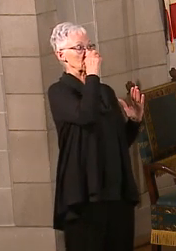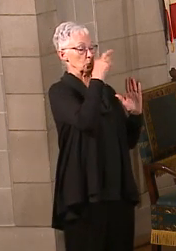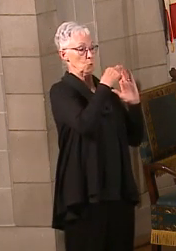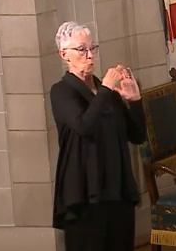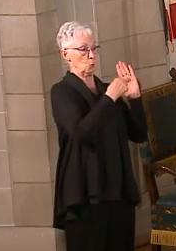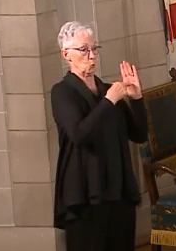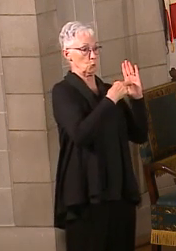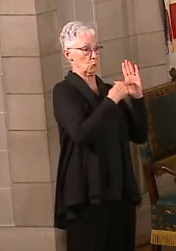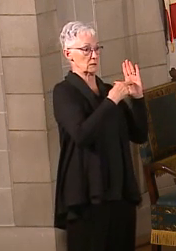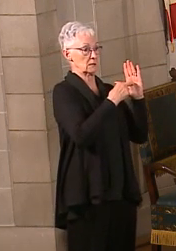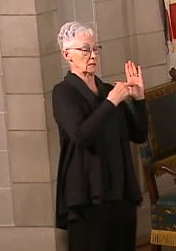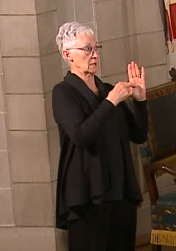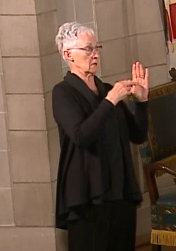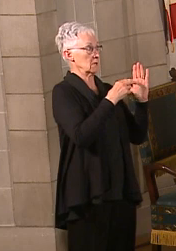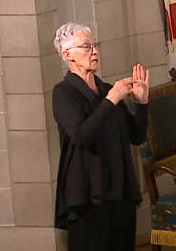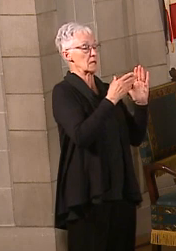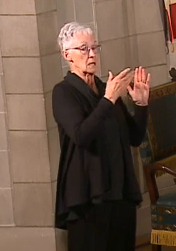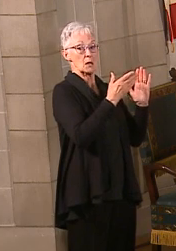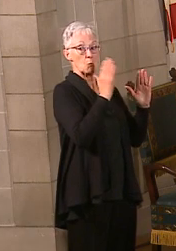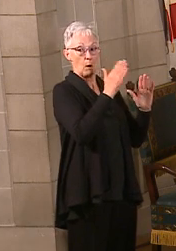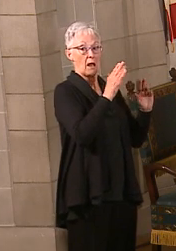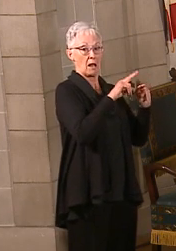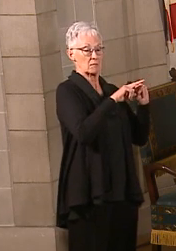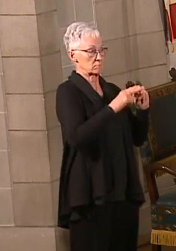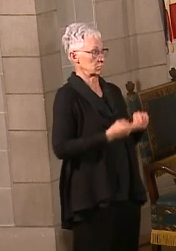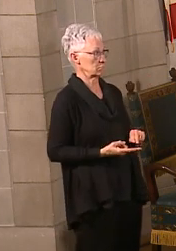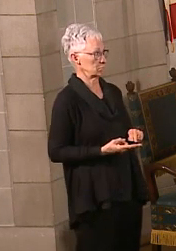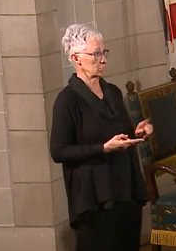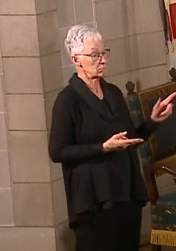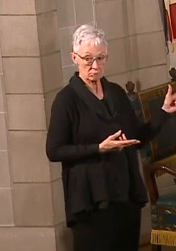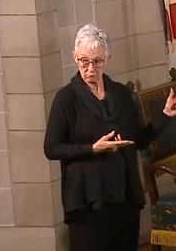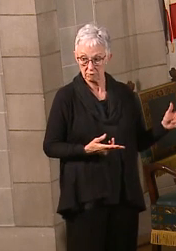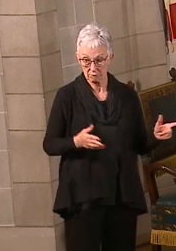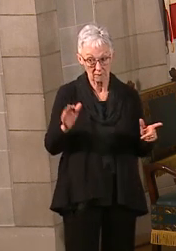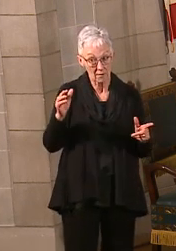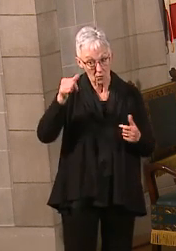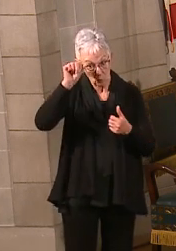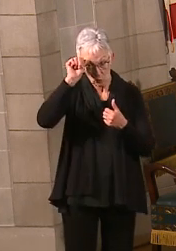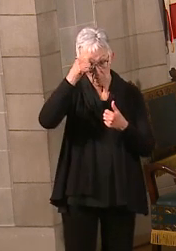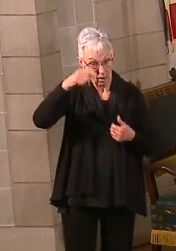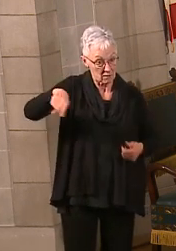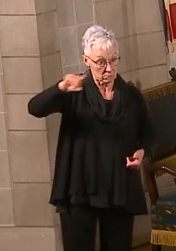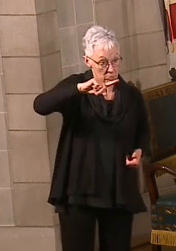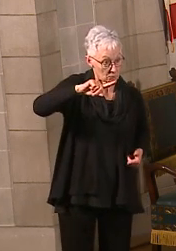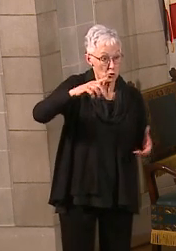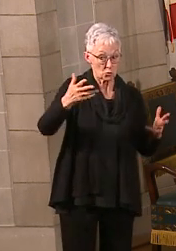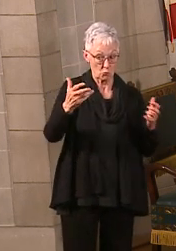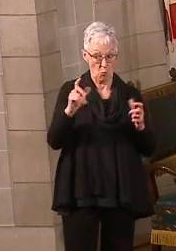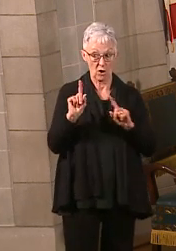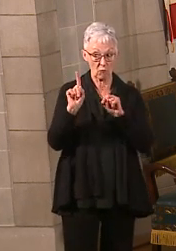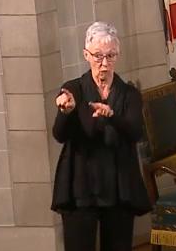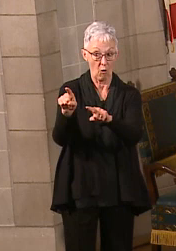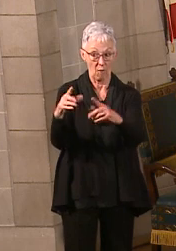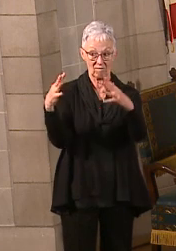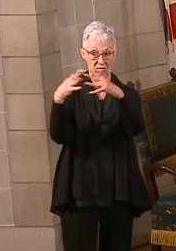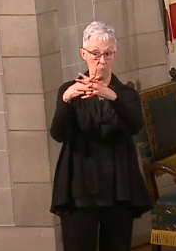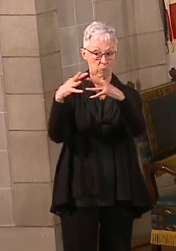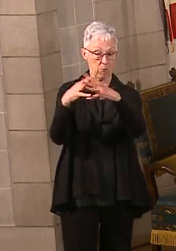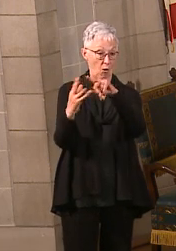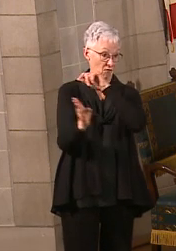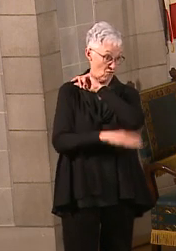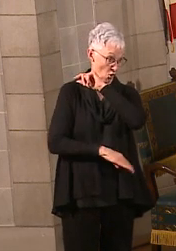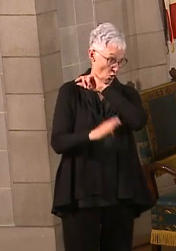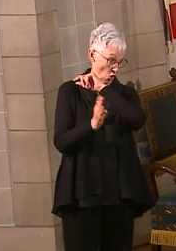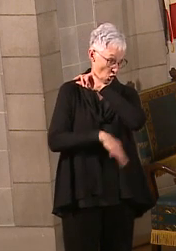to what Coach John Cook said a couple of weeks ago. Hey, if you want to watch football in the fall, stay home now. If you're one of those high school grads that wants to